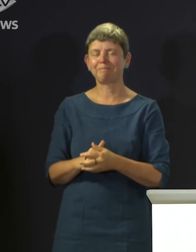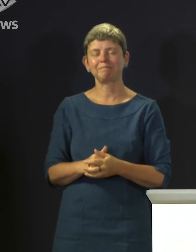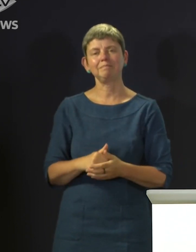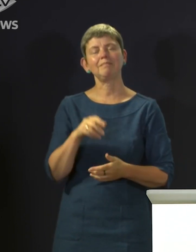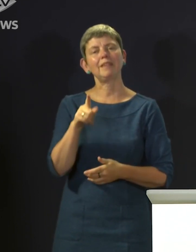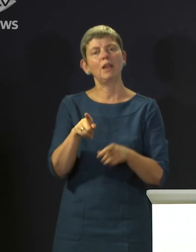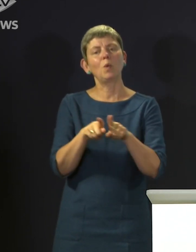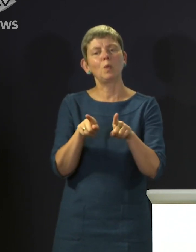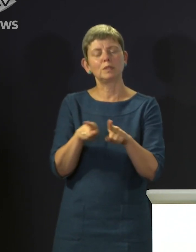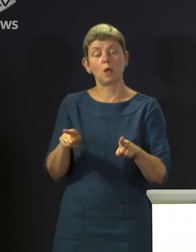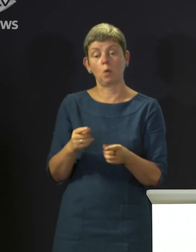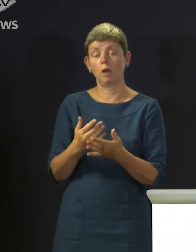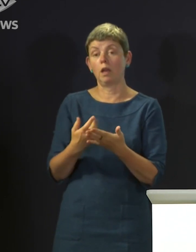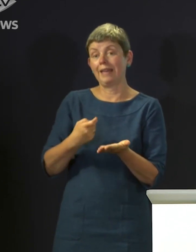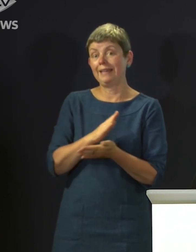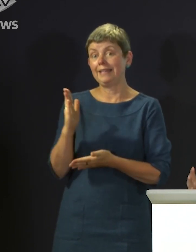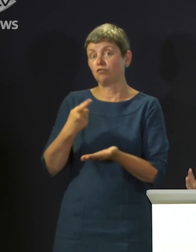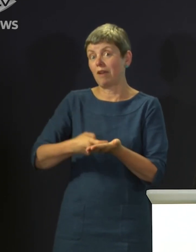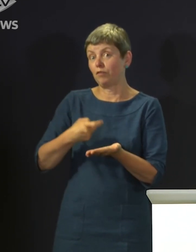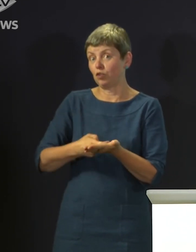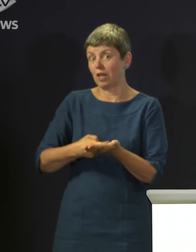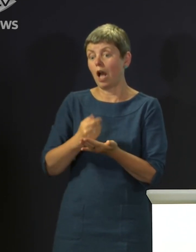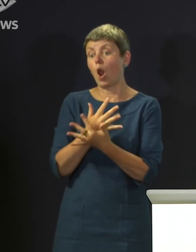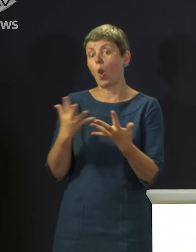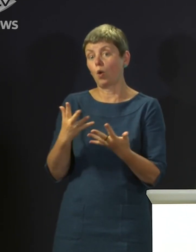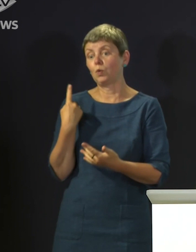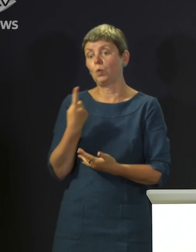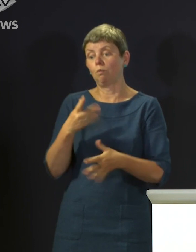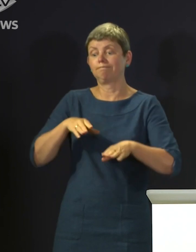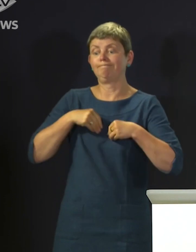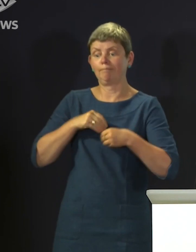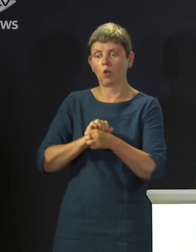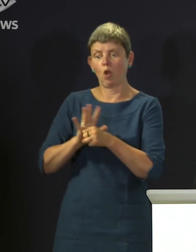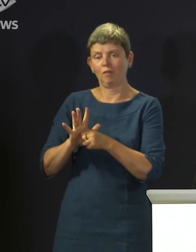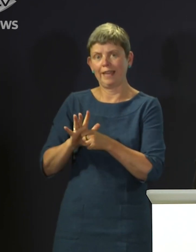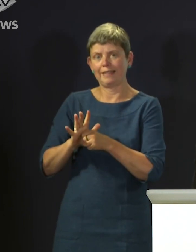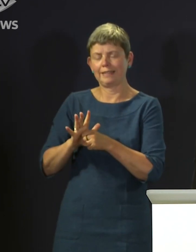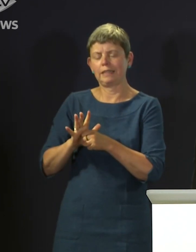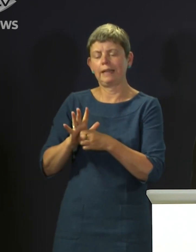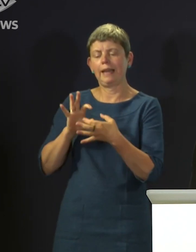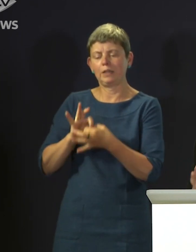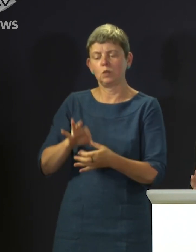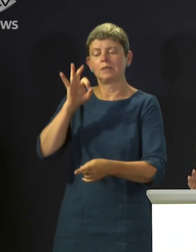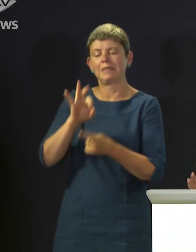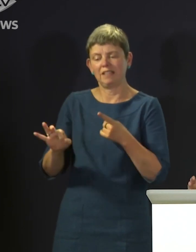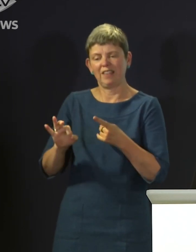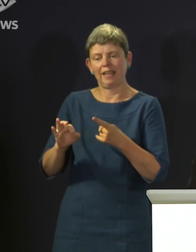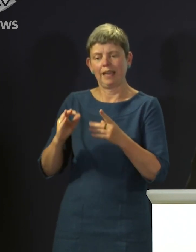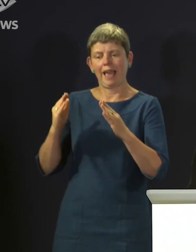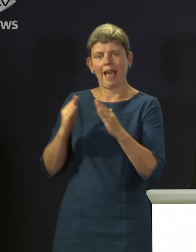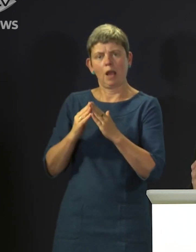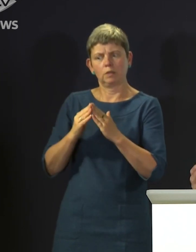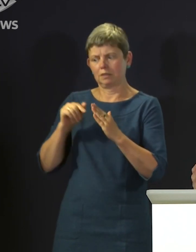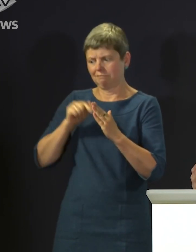cases that have been reported in the last week in East Renfrewshire can be traced to specific household clusters than is the case in Glasgow,